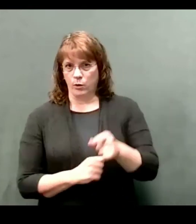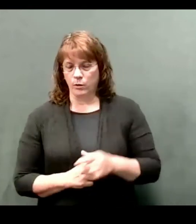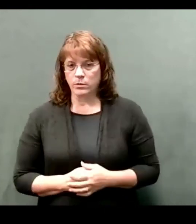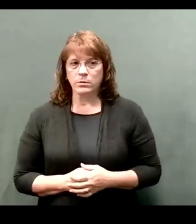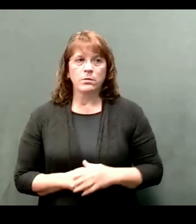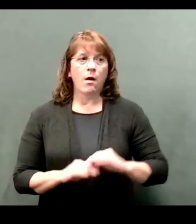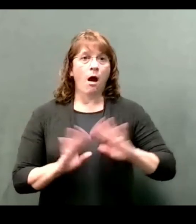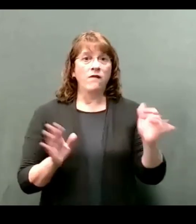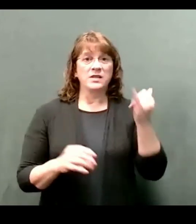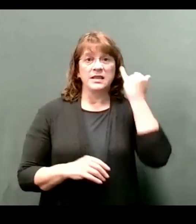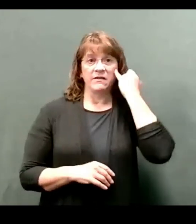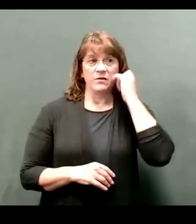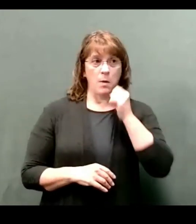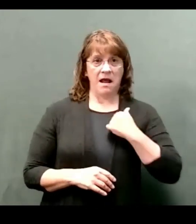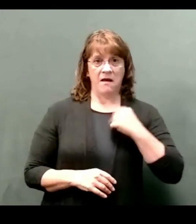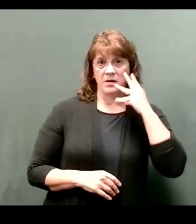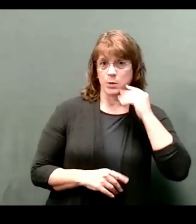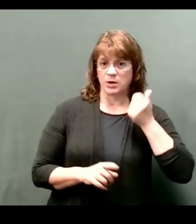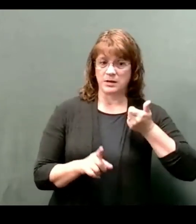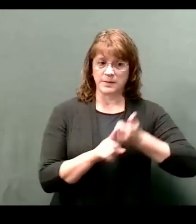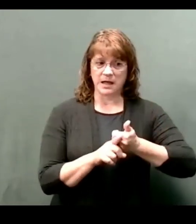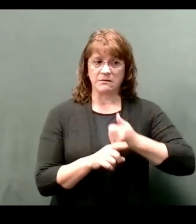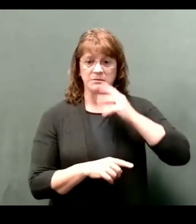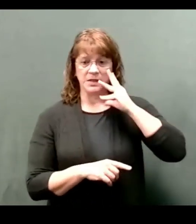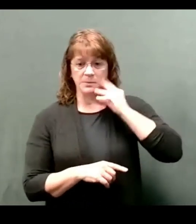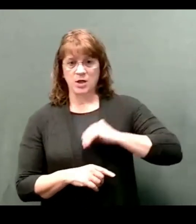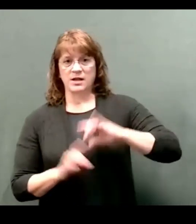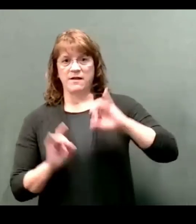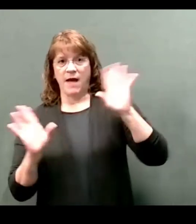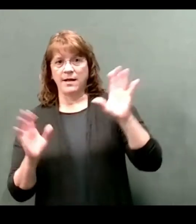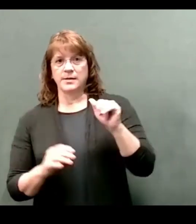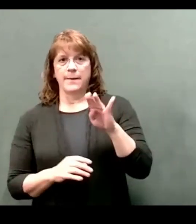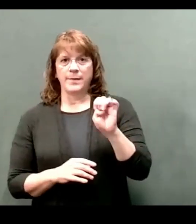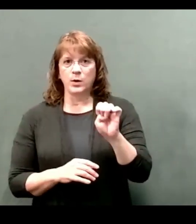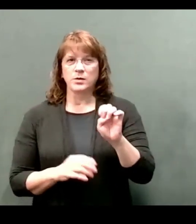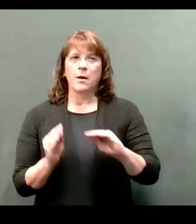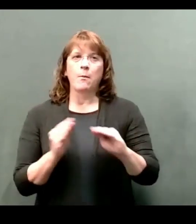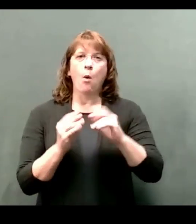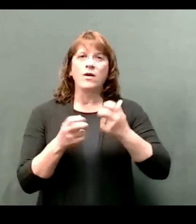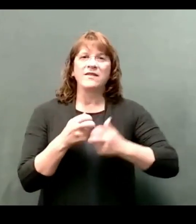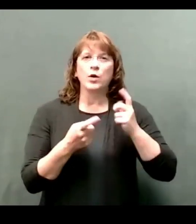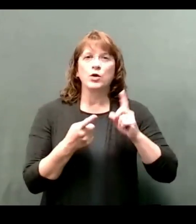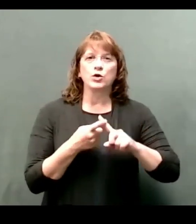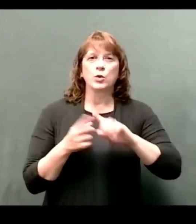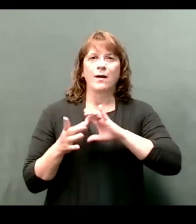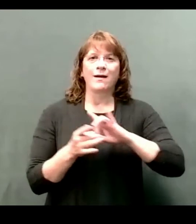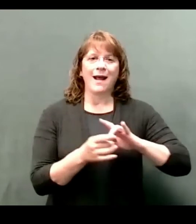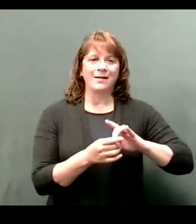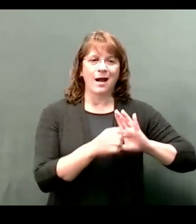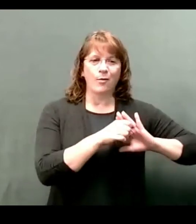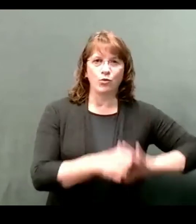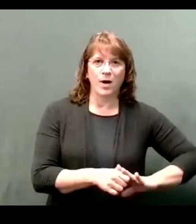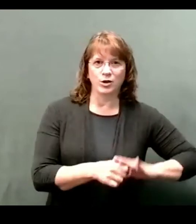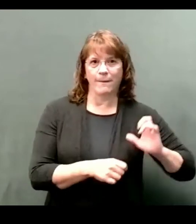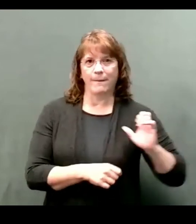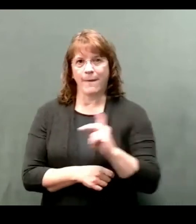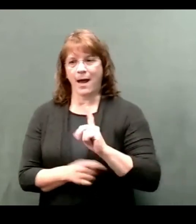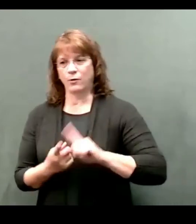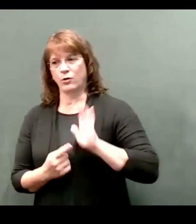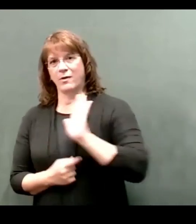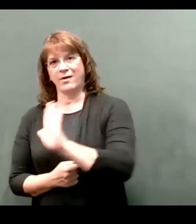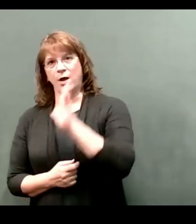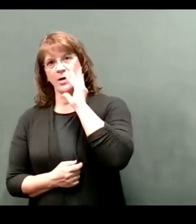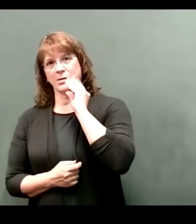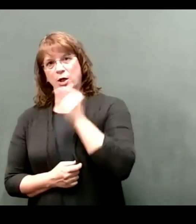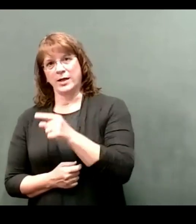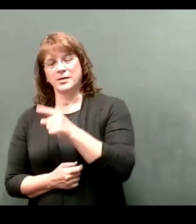if we don't have an experience where someone has experienced violence or abuse, it's going to be harder for us to connect oppression back to that person's